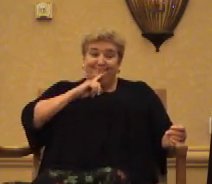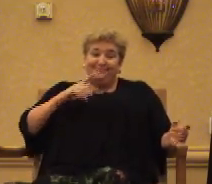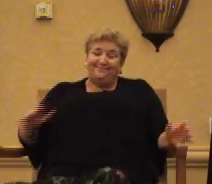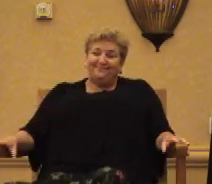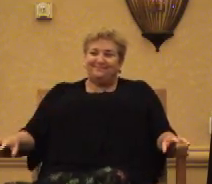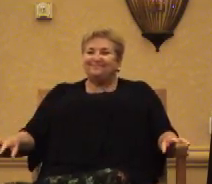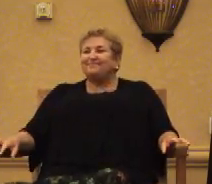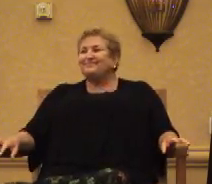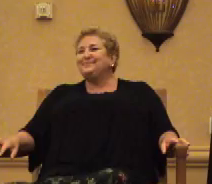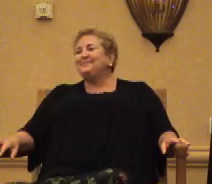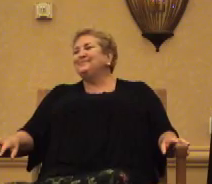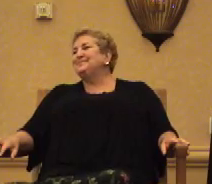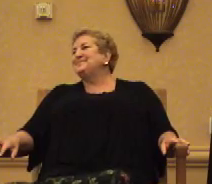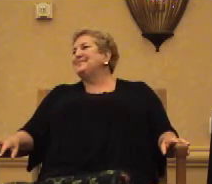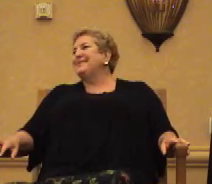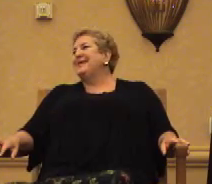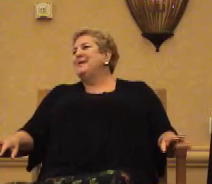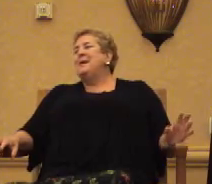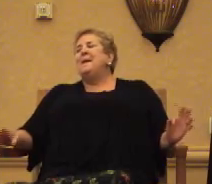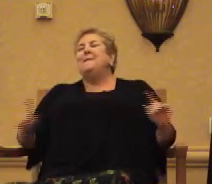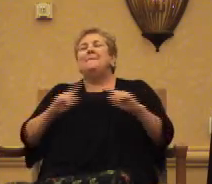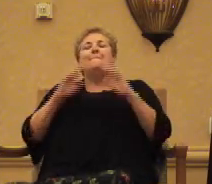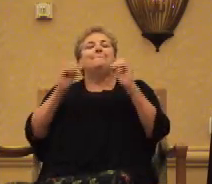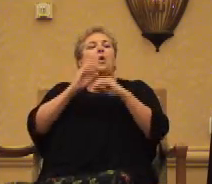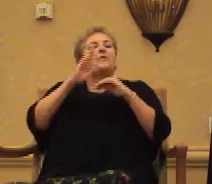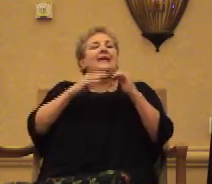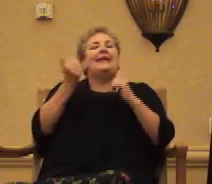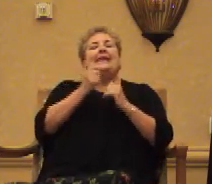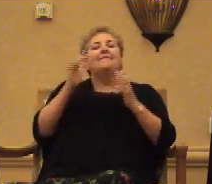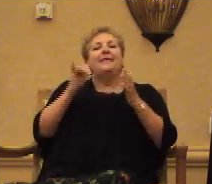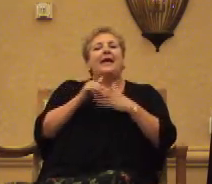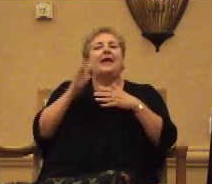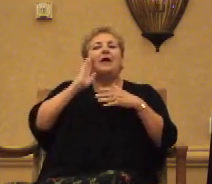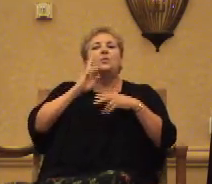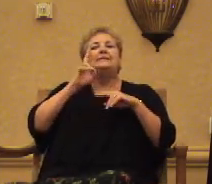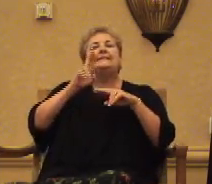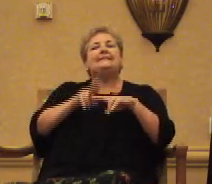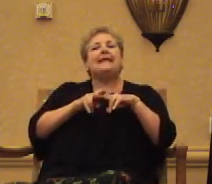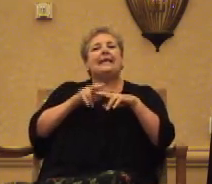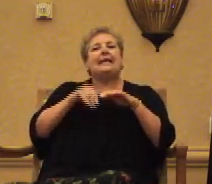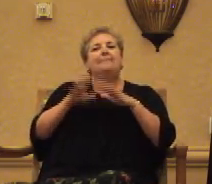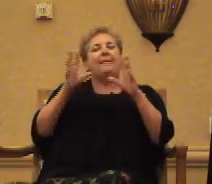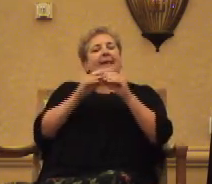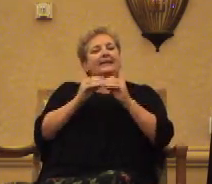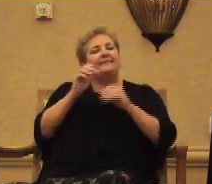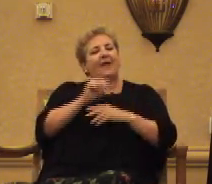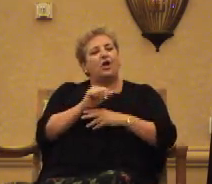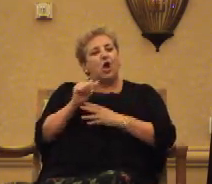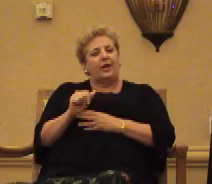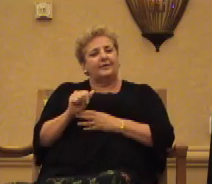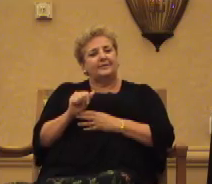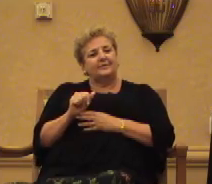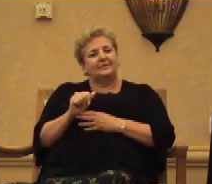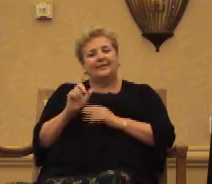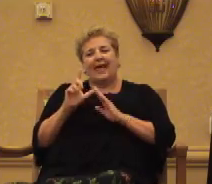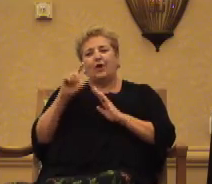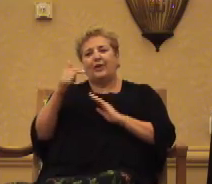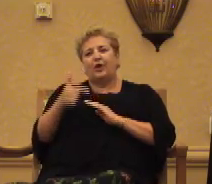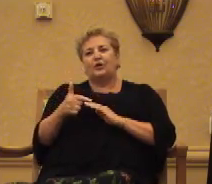And more than any of that, I would sit in meetings of Alcoholics Anonymous in the latter years, and I would sit there at